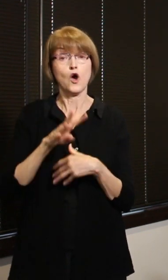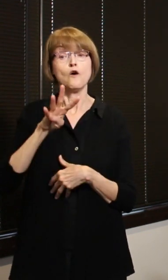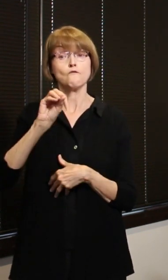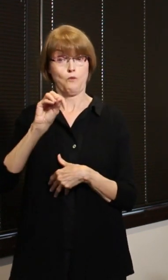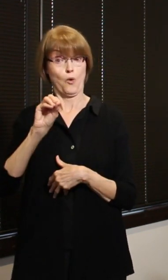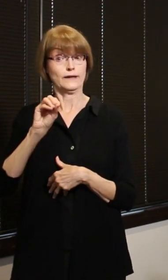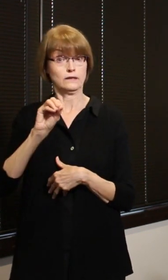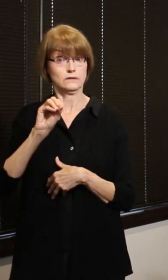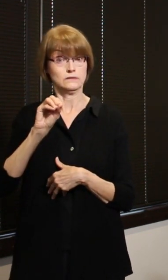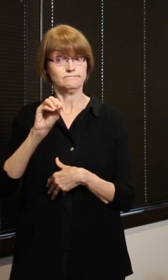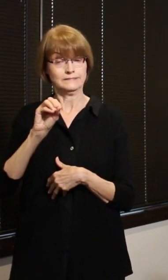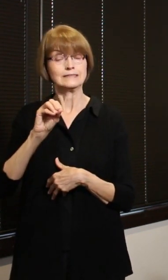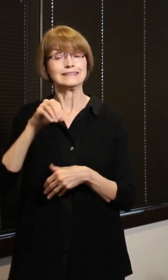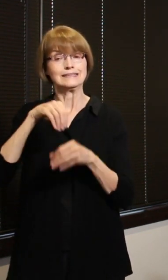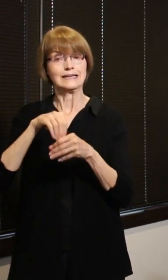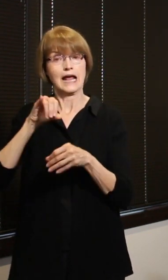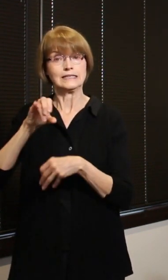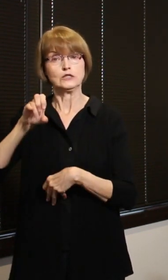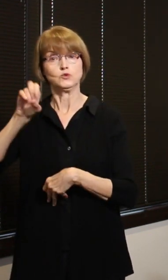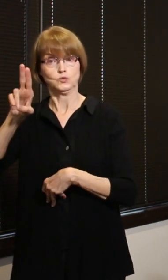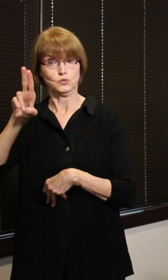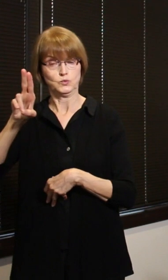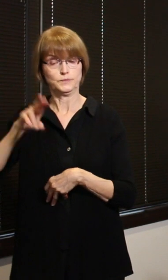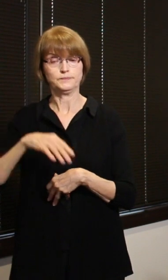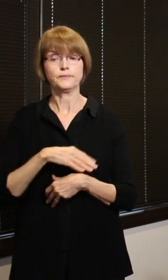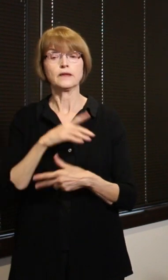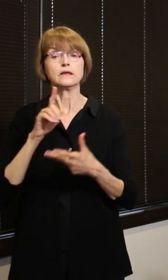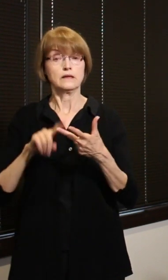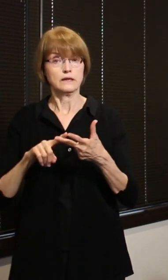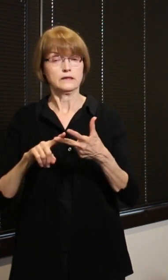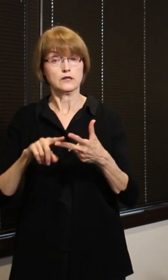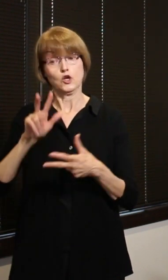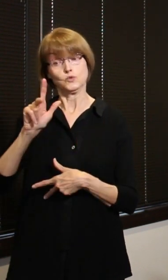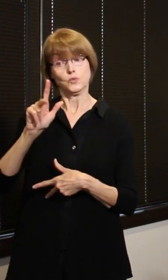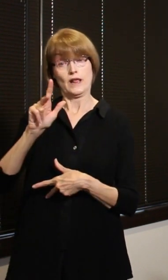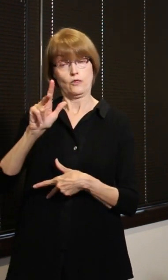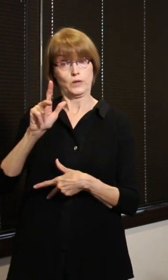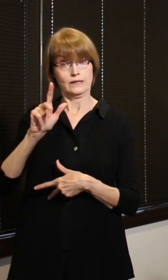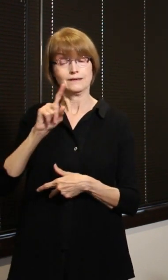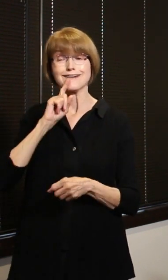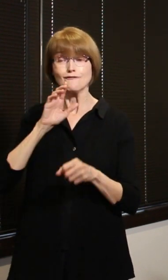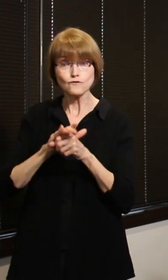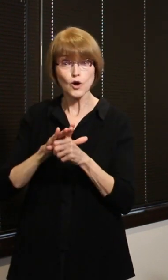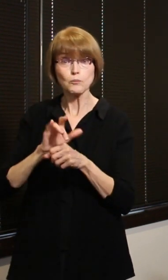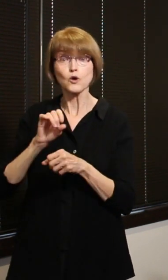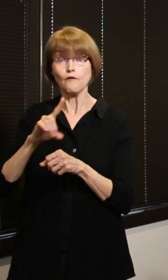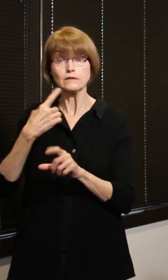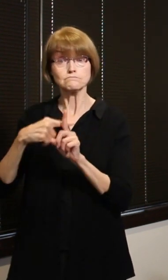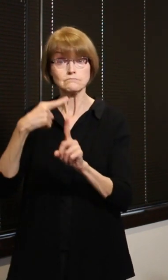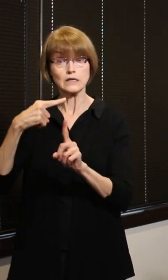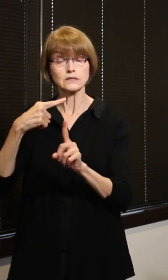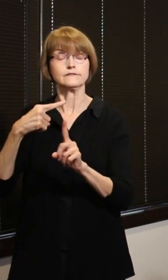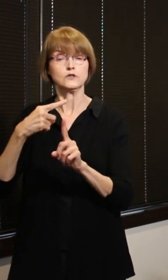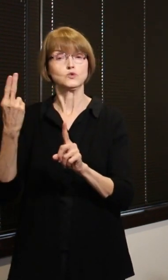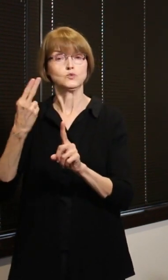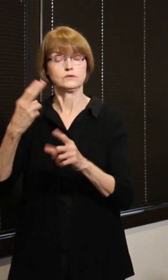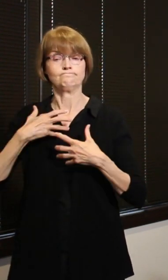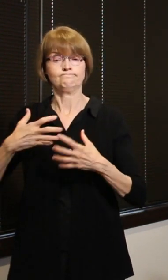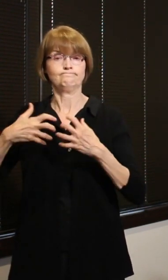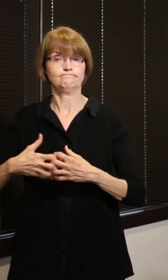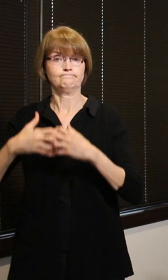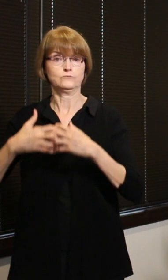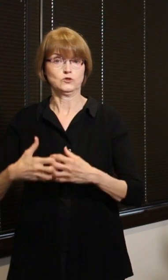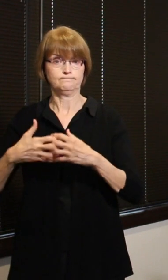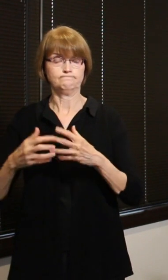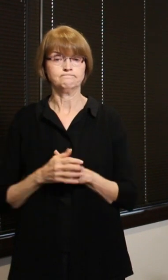COVID patients in our intensive care unit, and we have 23 confirmed patients on ventilators in our